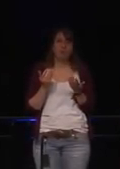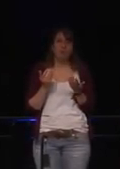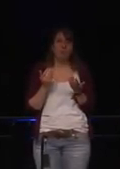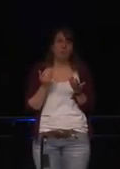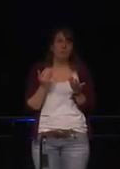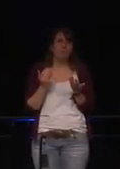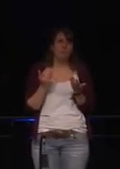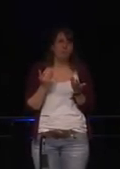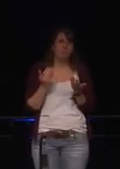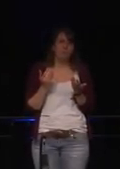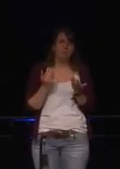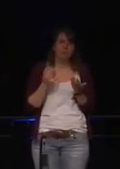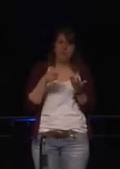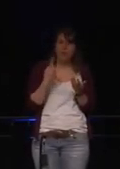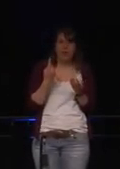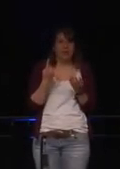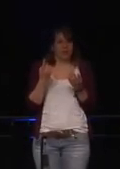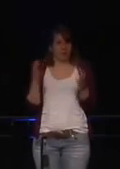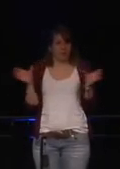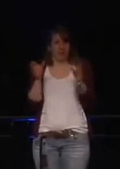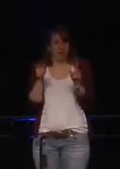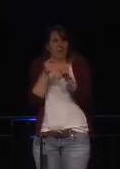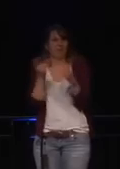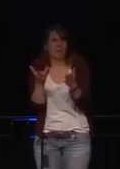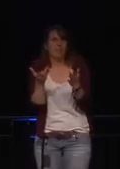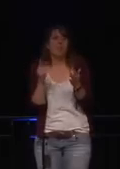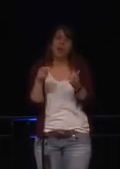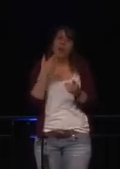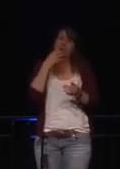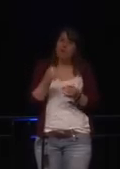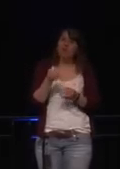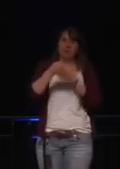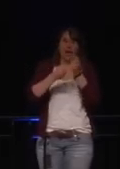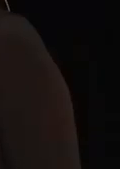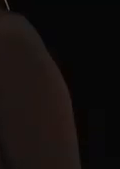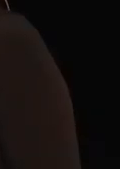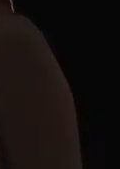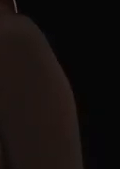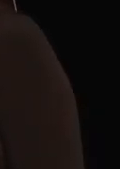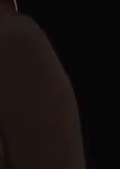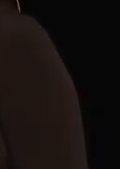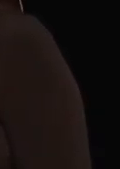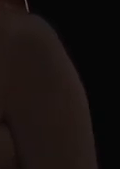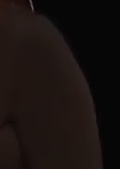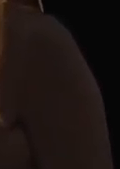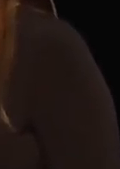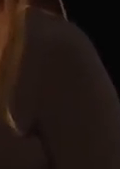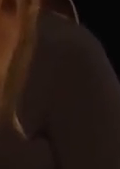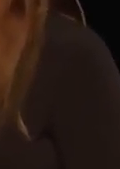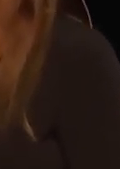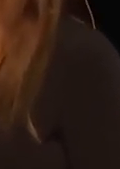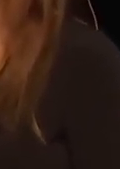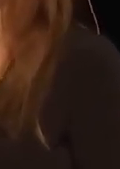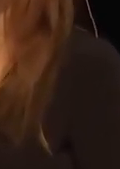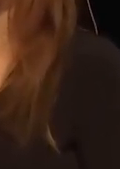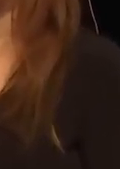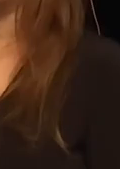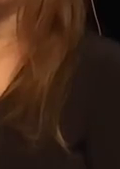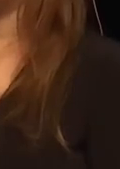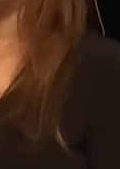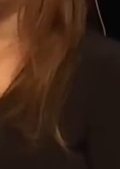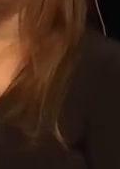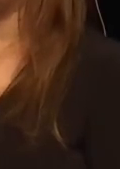some of the information from security experts. I talked in interviews all of the time because we never talk only about the bad things.